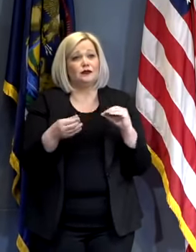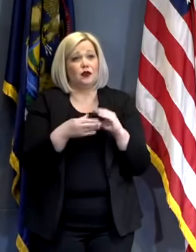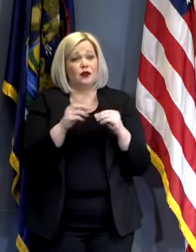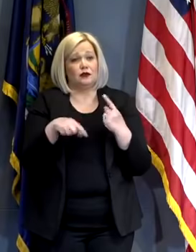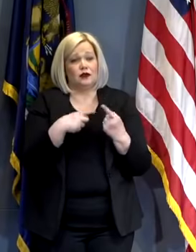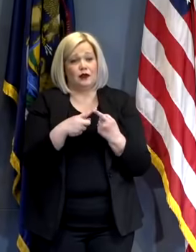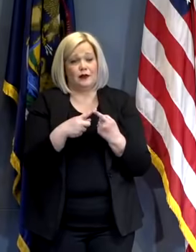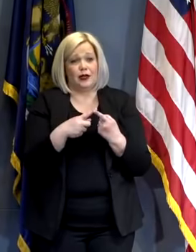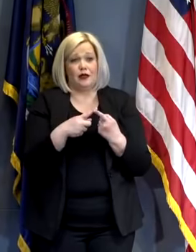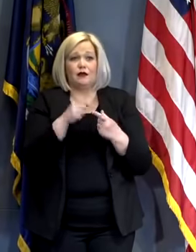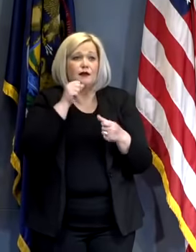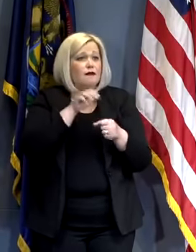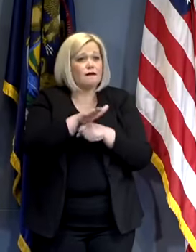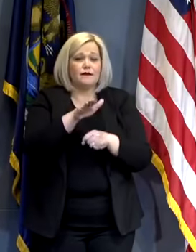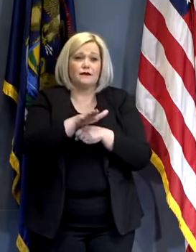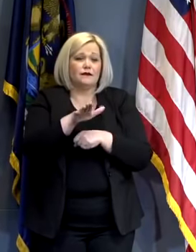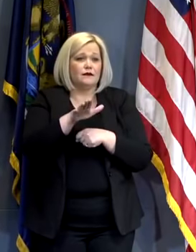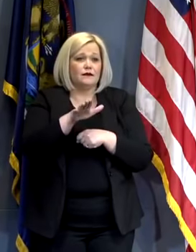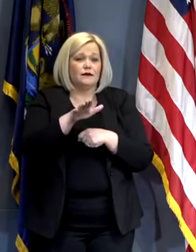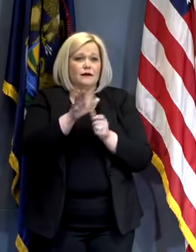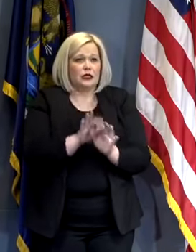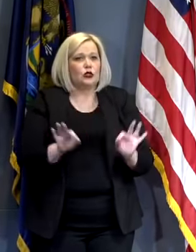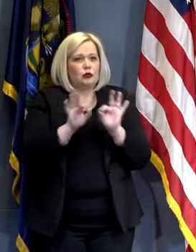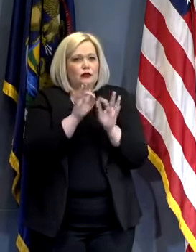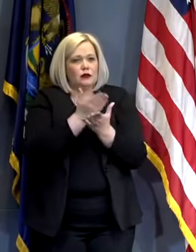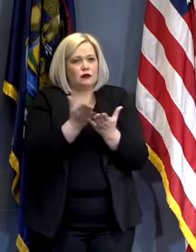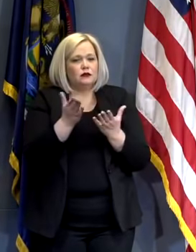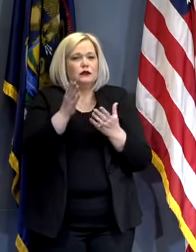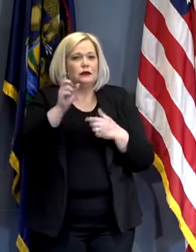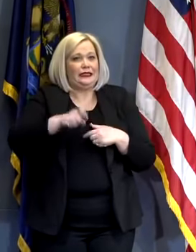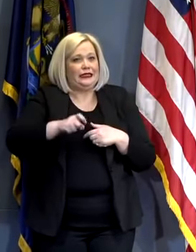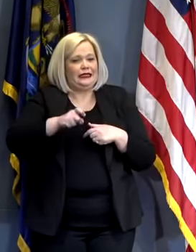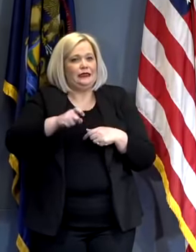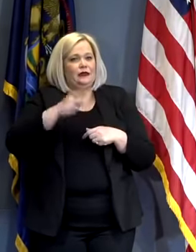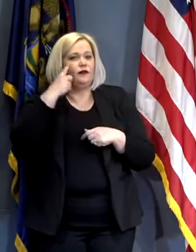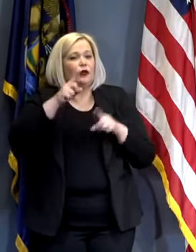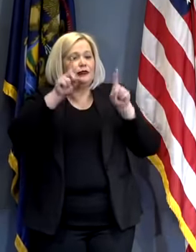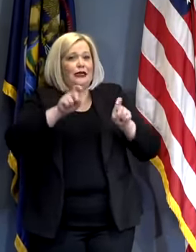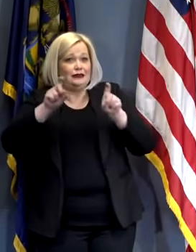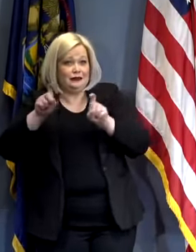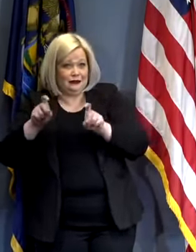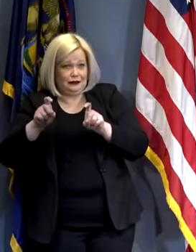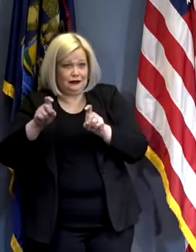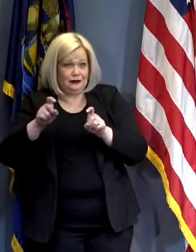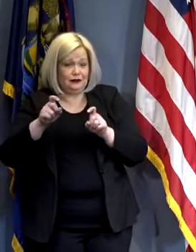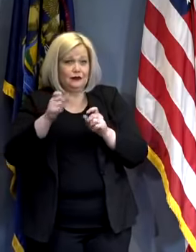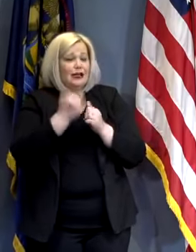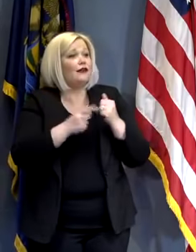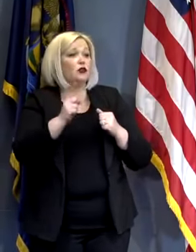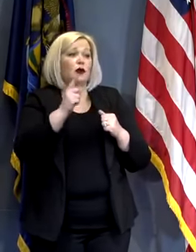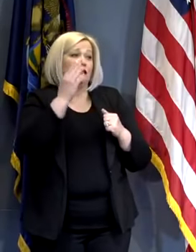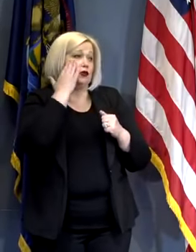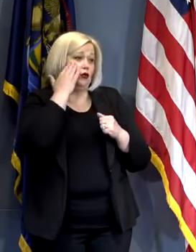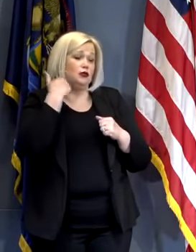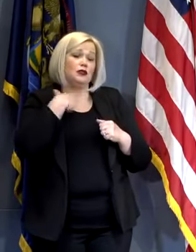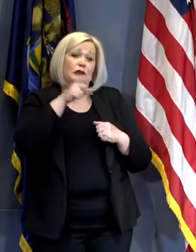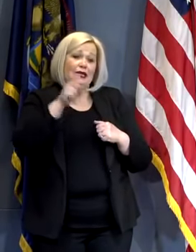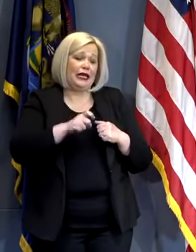the lack of these critical supplies to execute on these tests. Everyone knows the thing we got to do